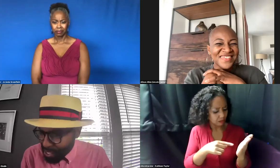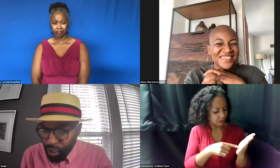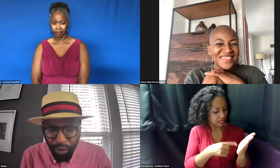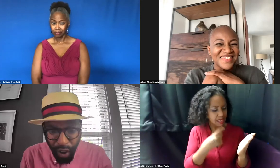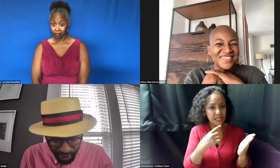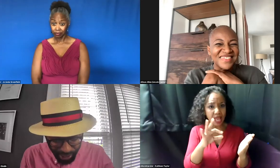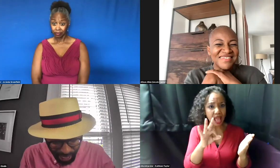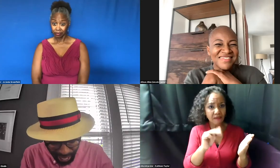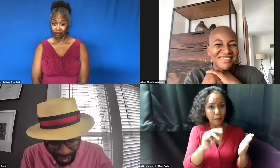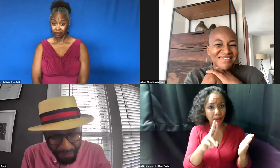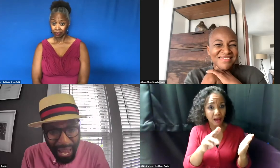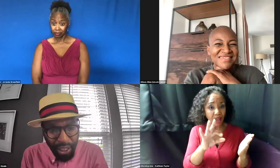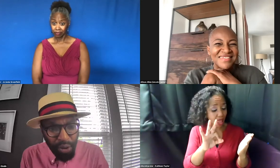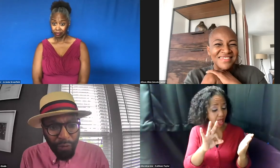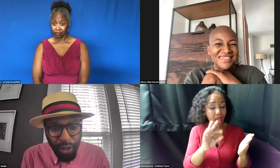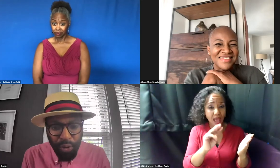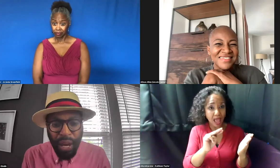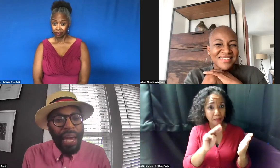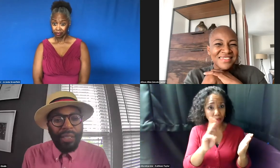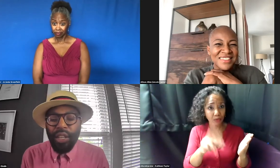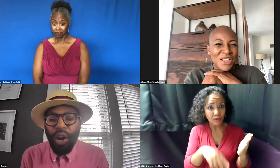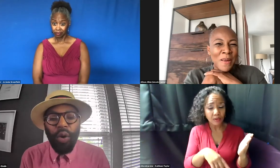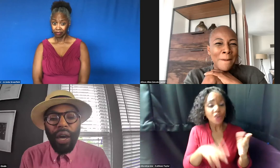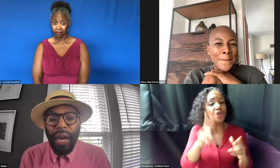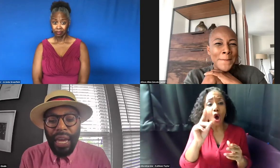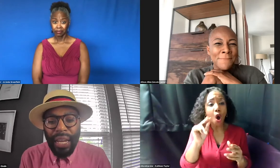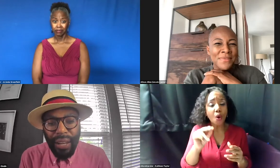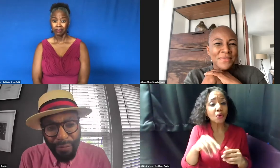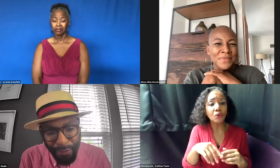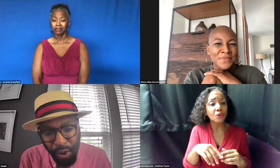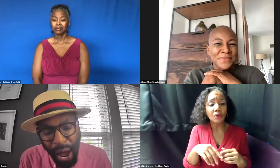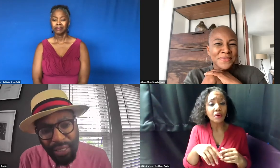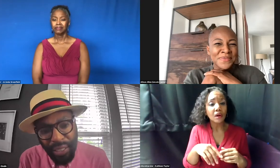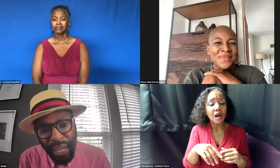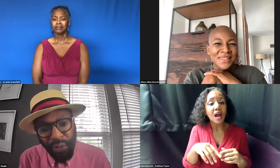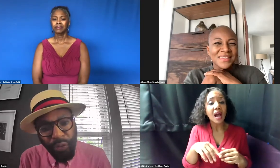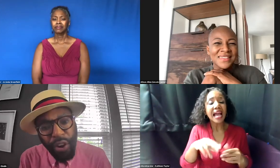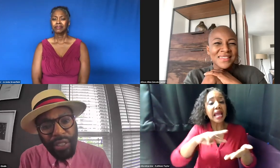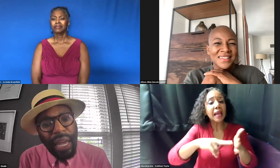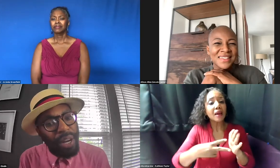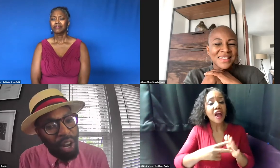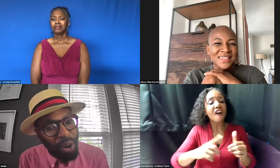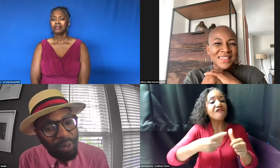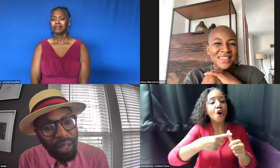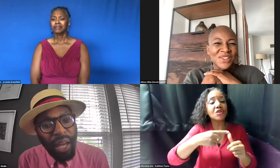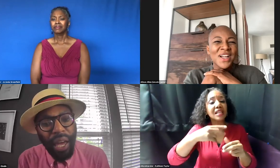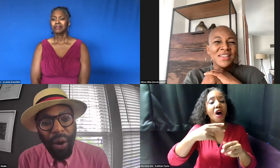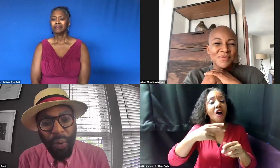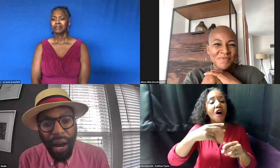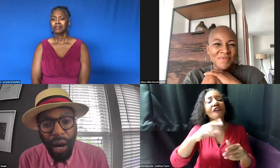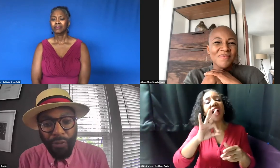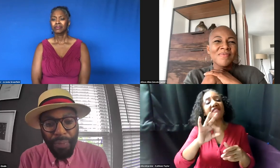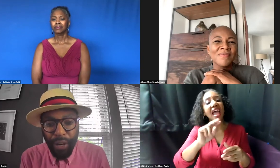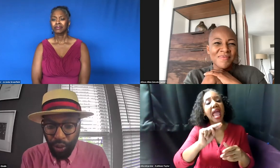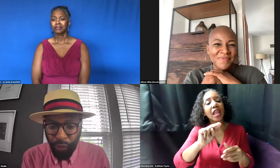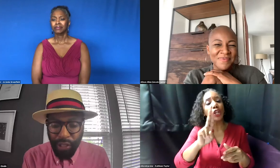what it says on the roster. It says FNU, Fnu. He said, no, Fnu actually stands for first name unknown. Right.